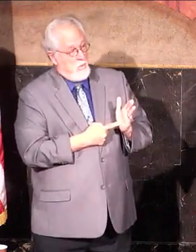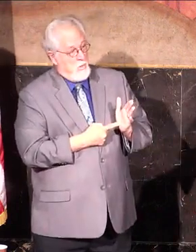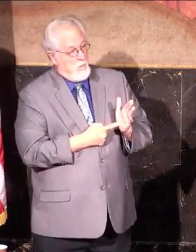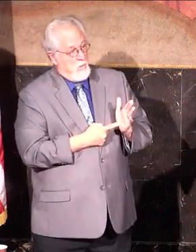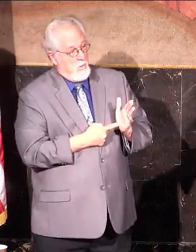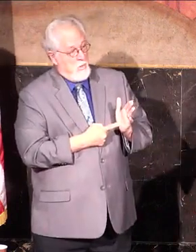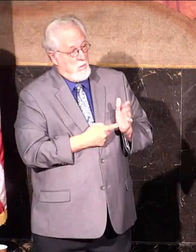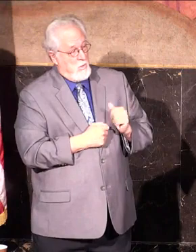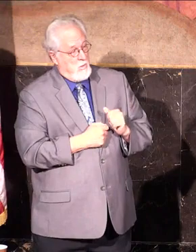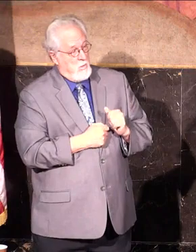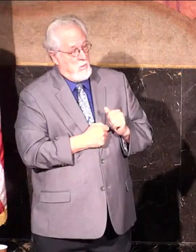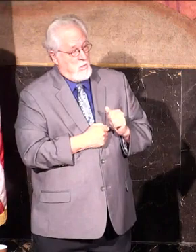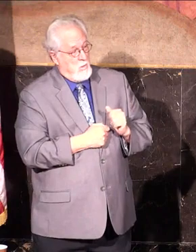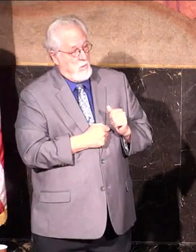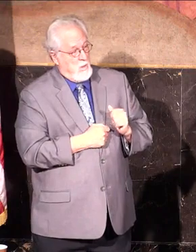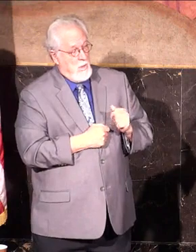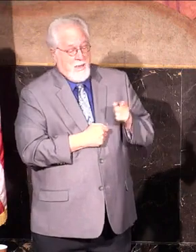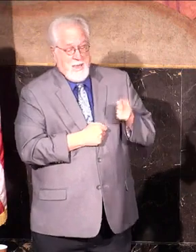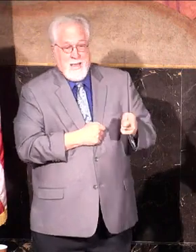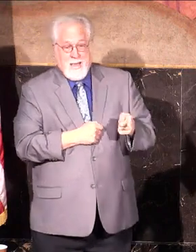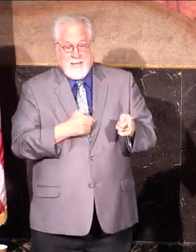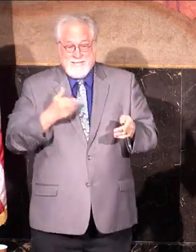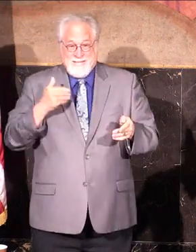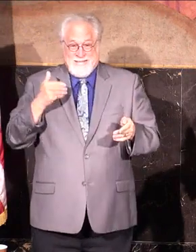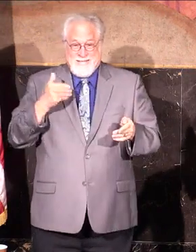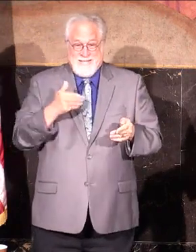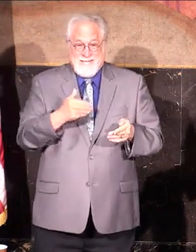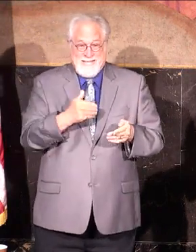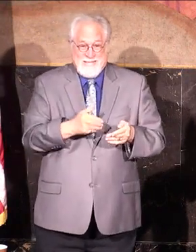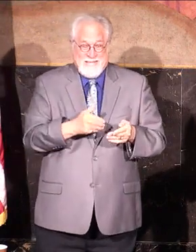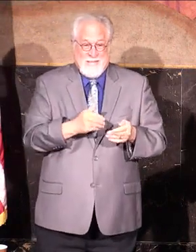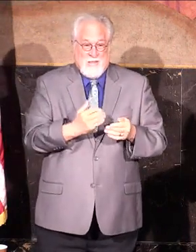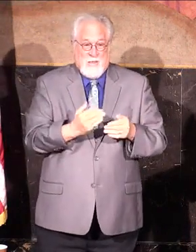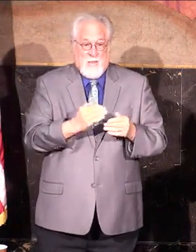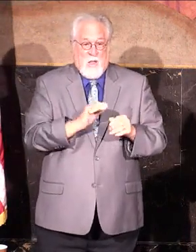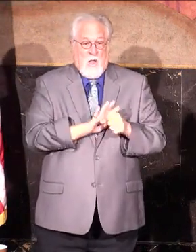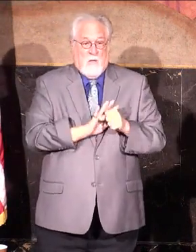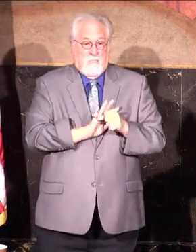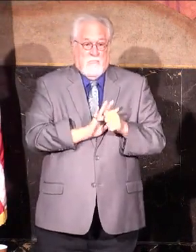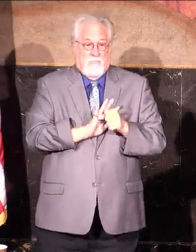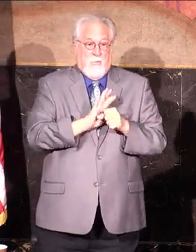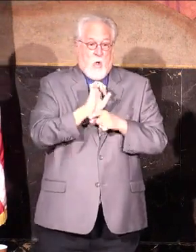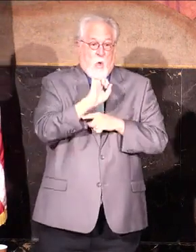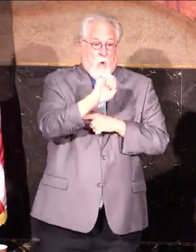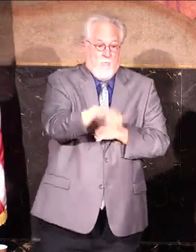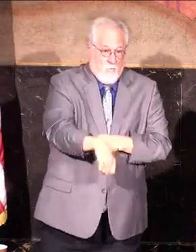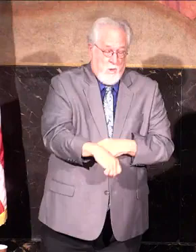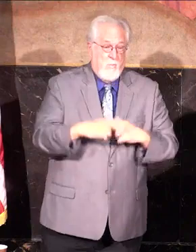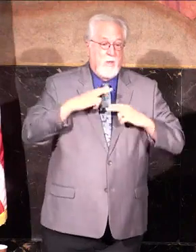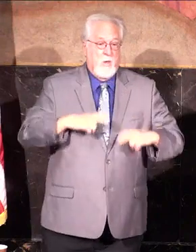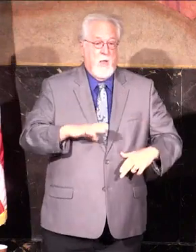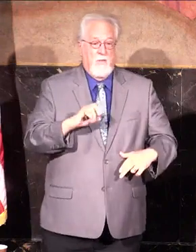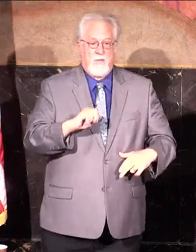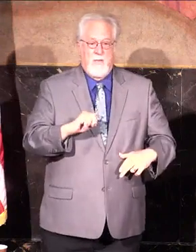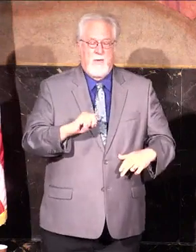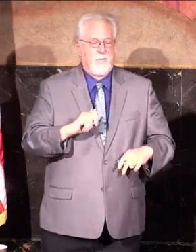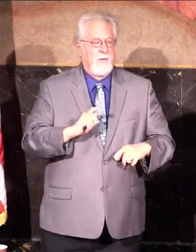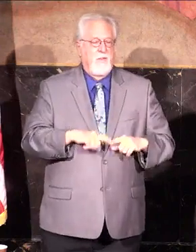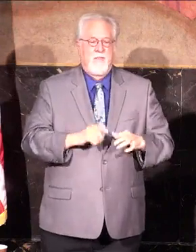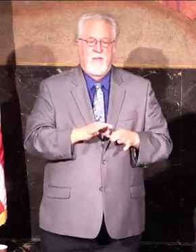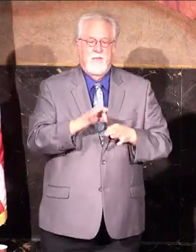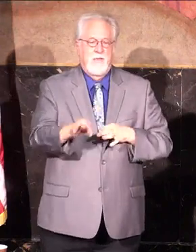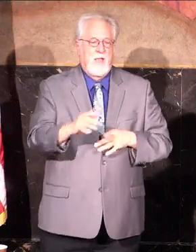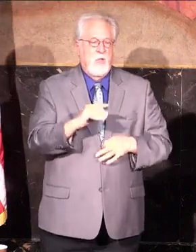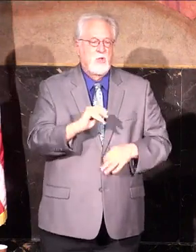you're imminent in terms of overrunning your capacity to deliver health care, you've waited too late.